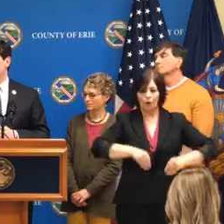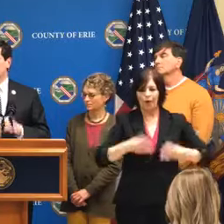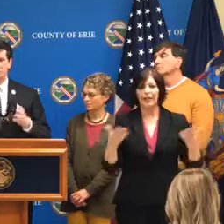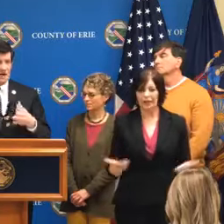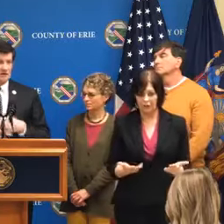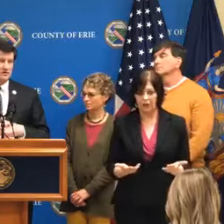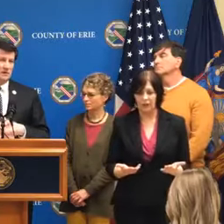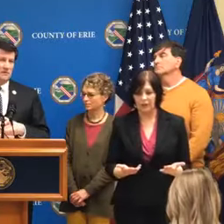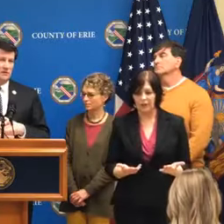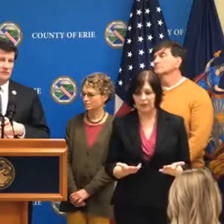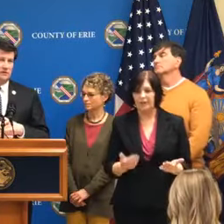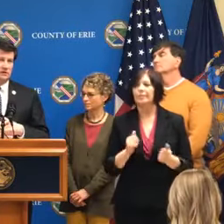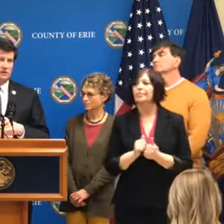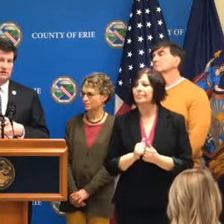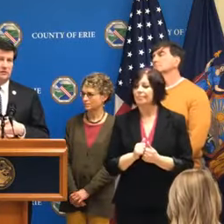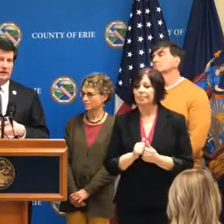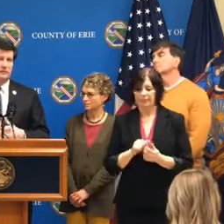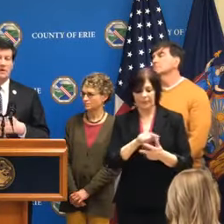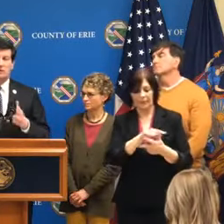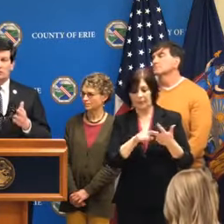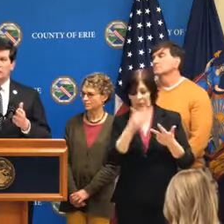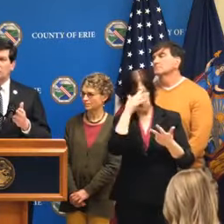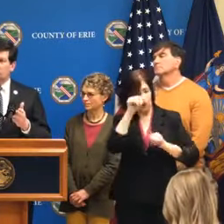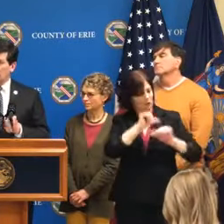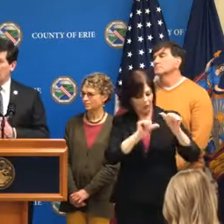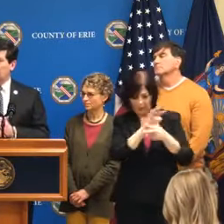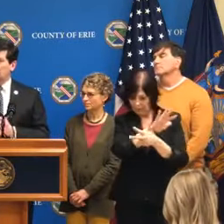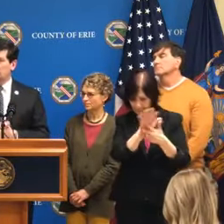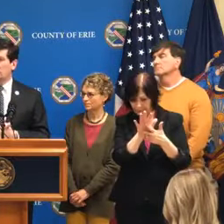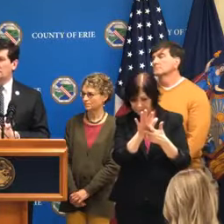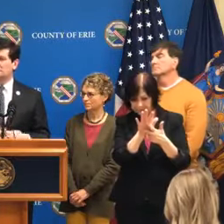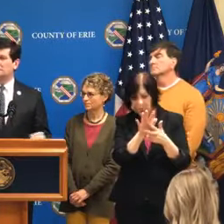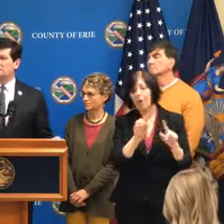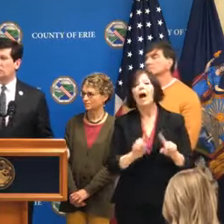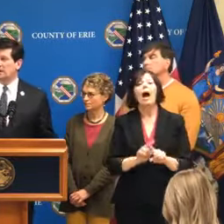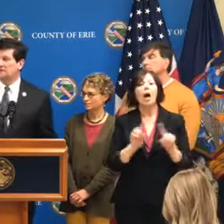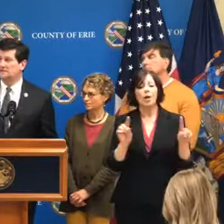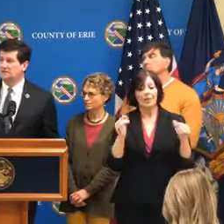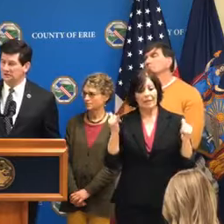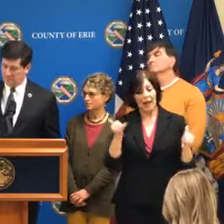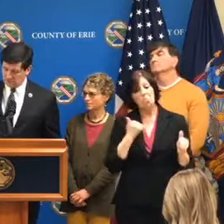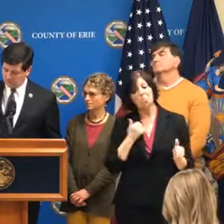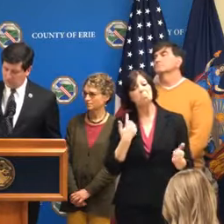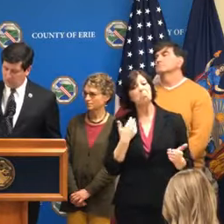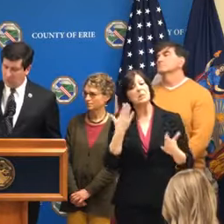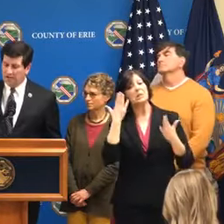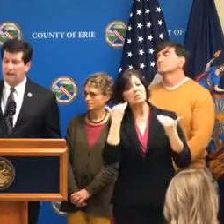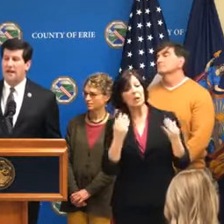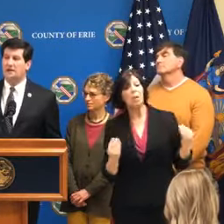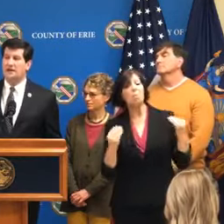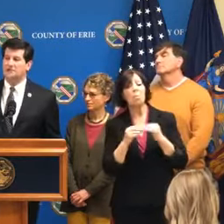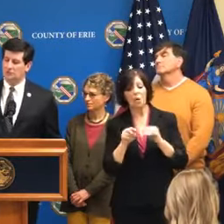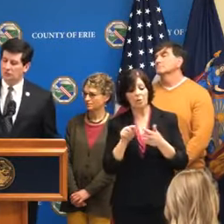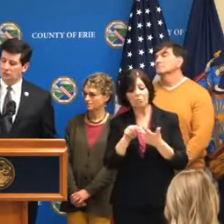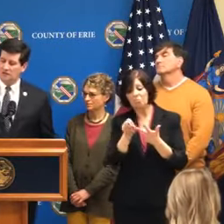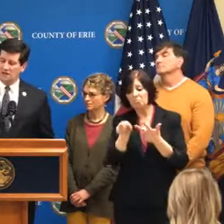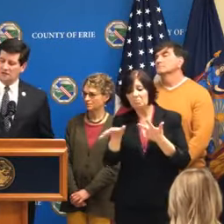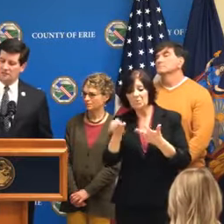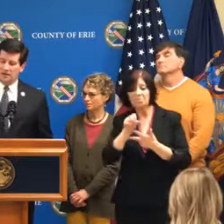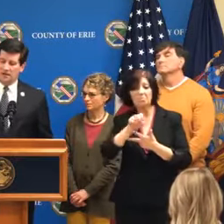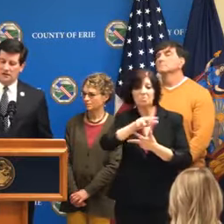but it was not transmitted between the 2 of them, though we would not be surprised that there's more cases in our community. And as what